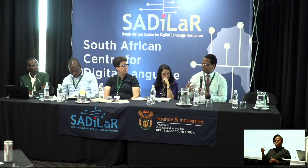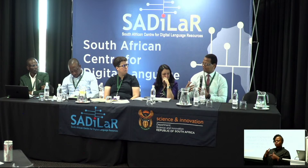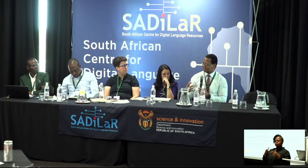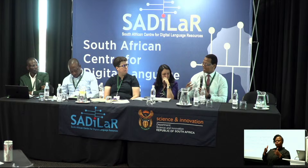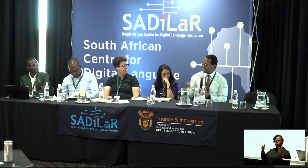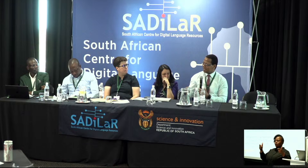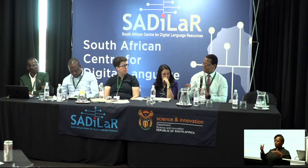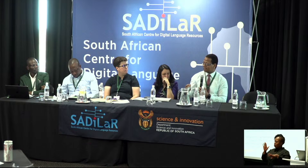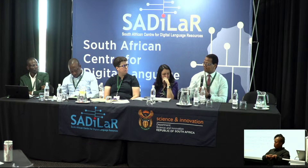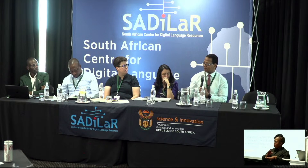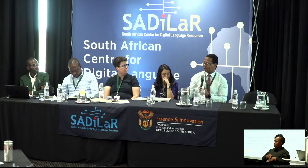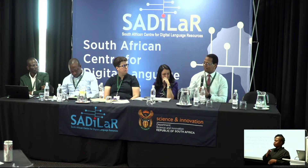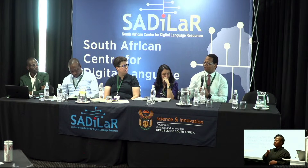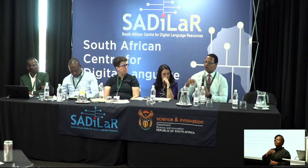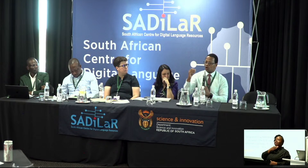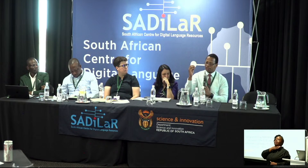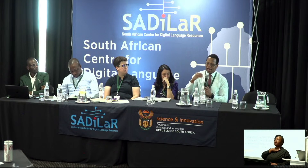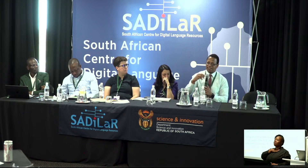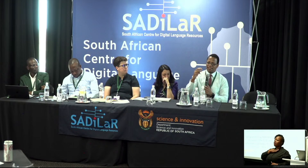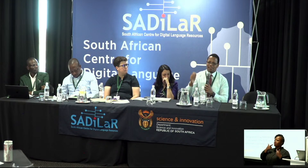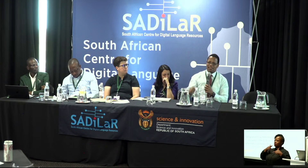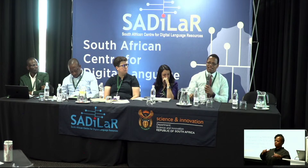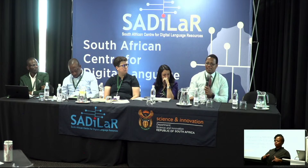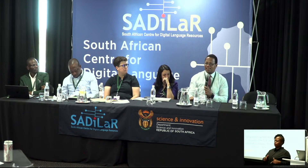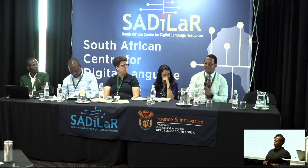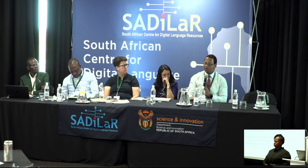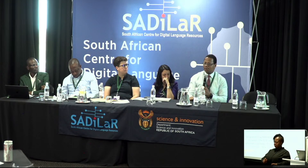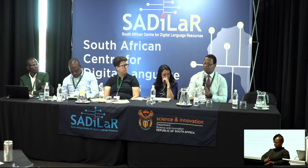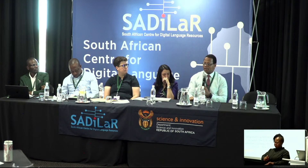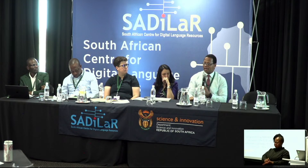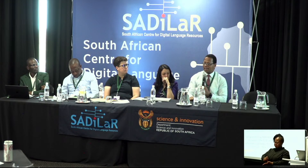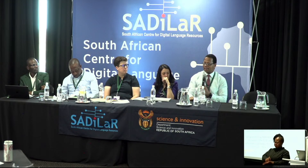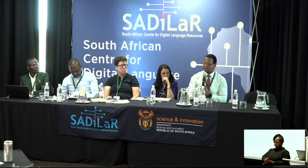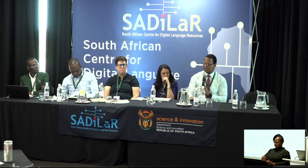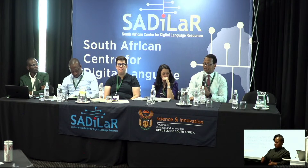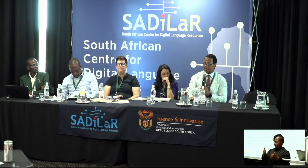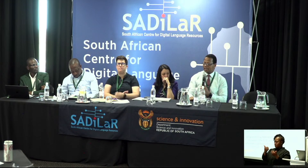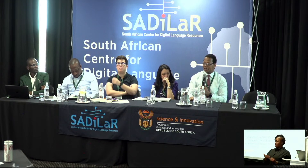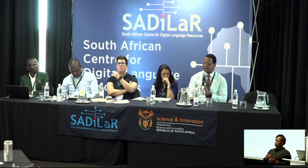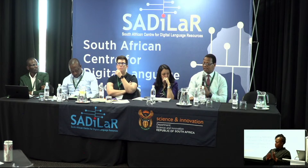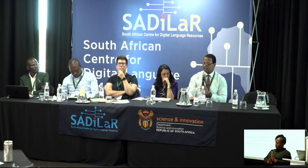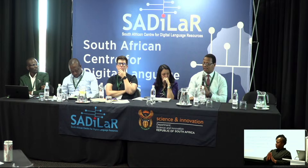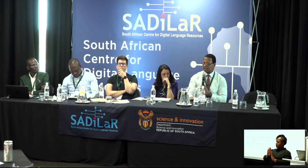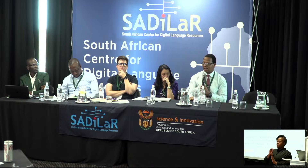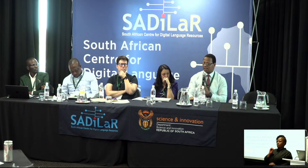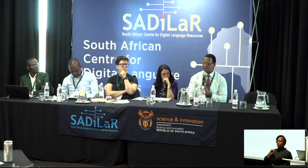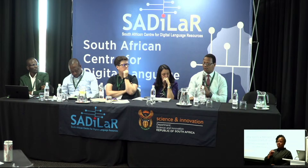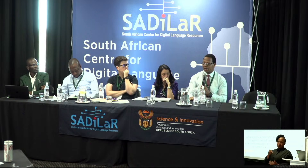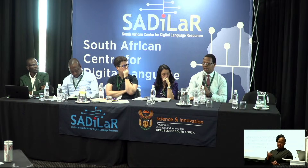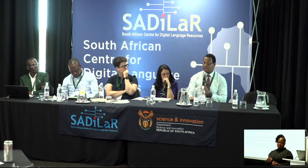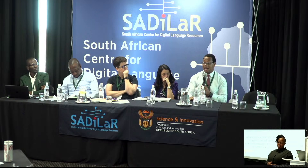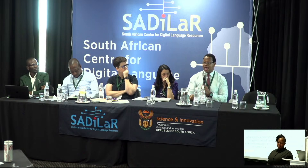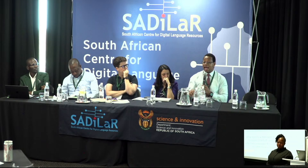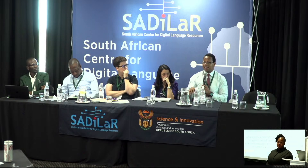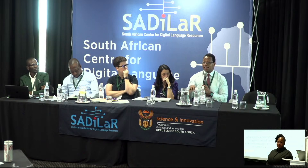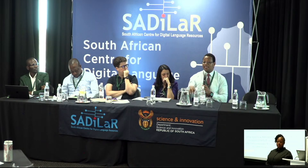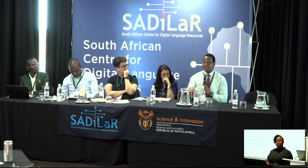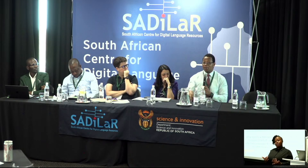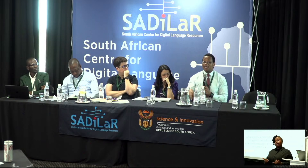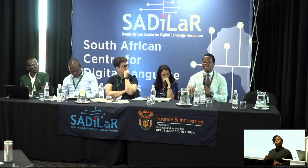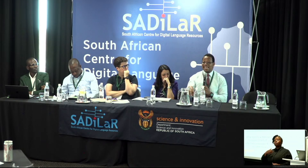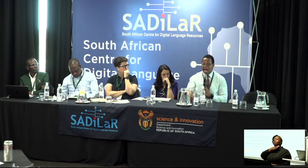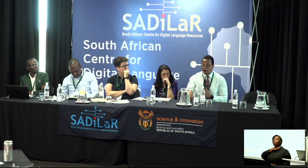growing competence in isiNdebele on articles that now subsist in the wikis,